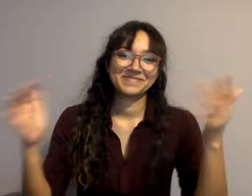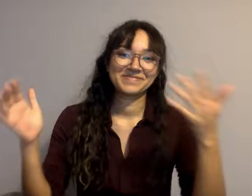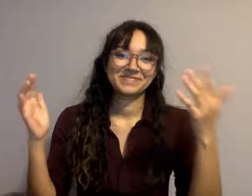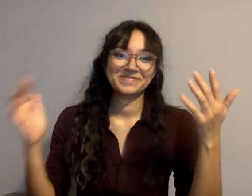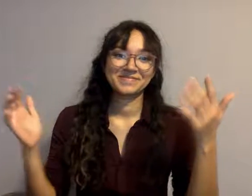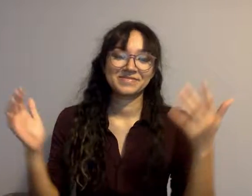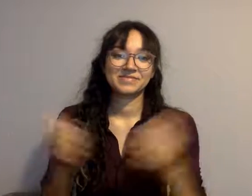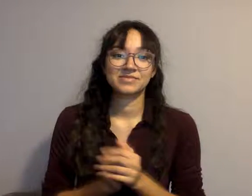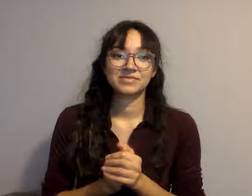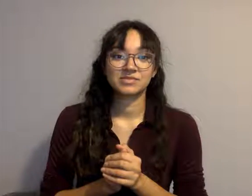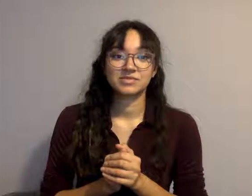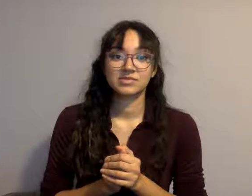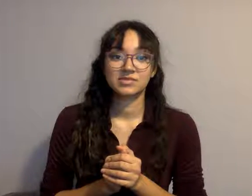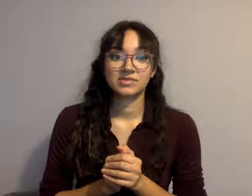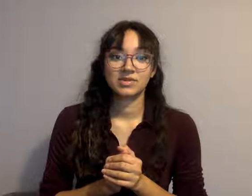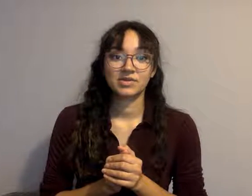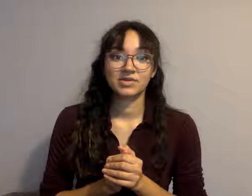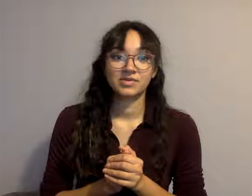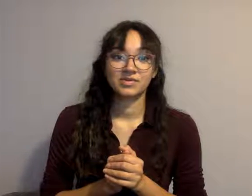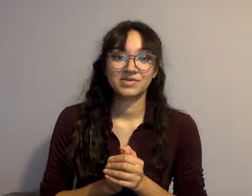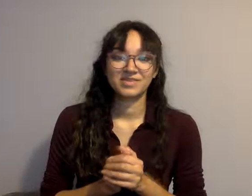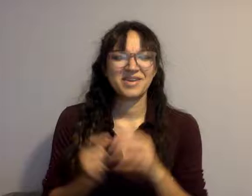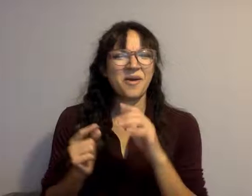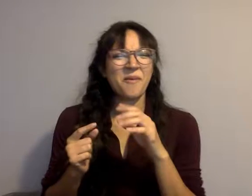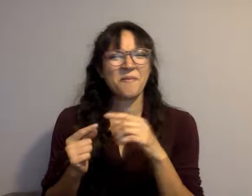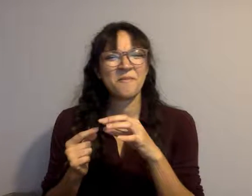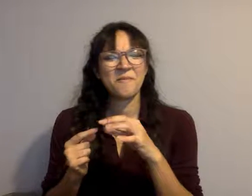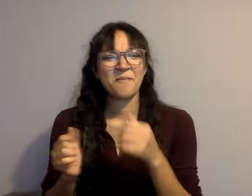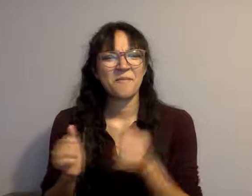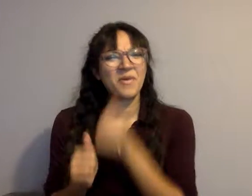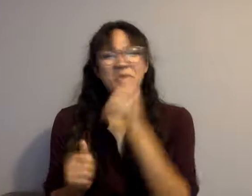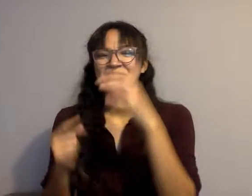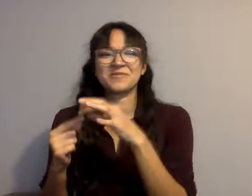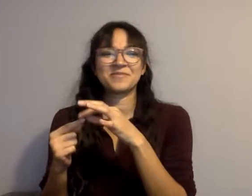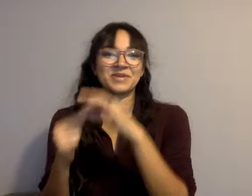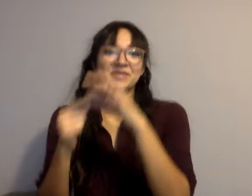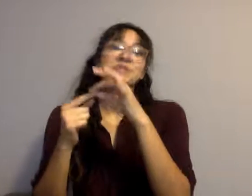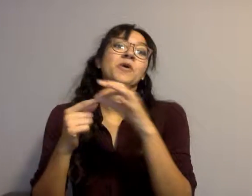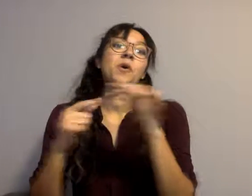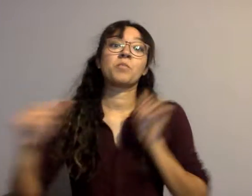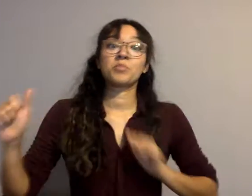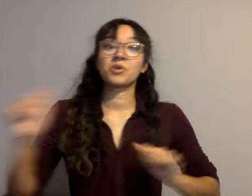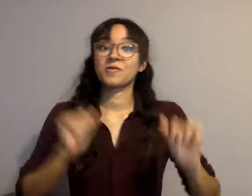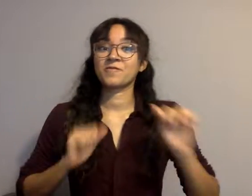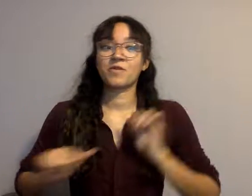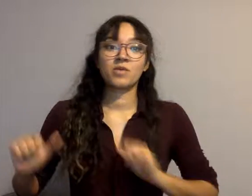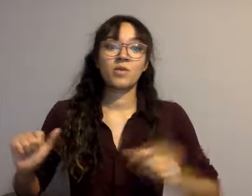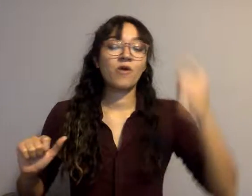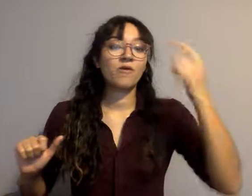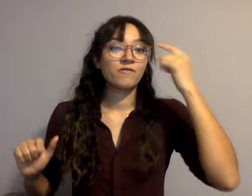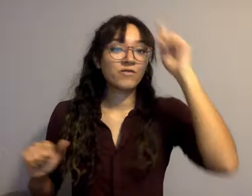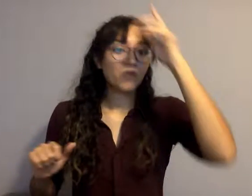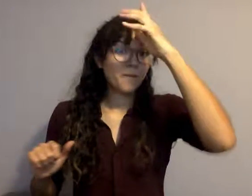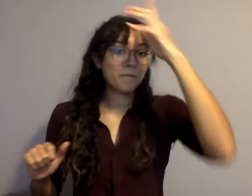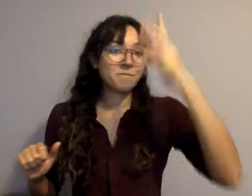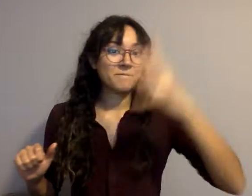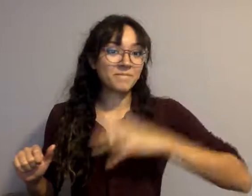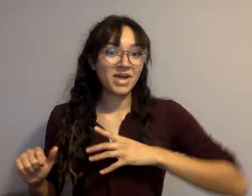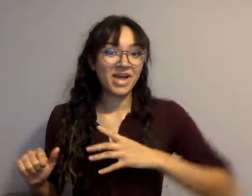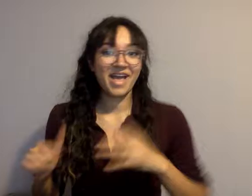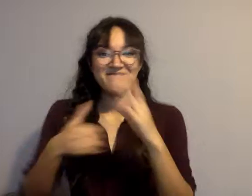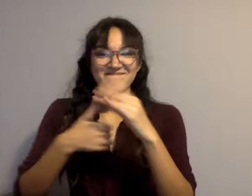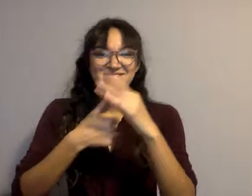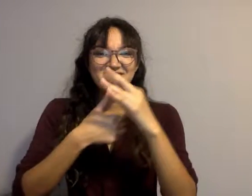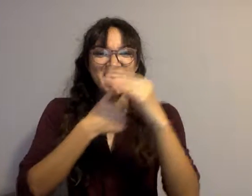but the one moment that stands out the most was when I got to perform for the man who flies like a butterfly